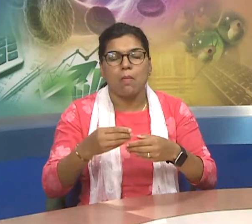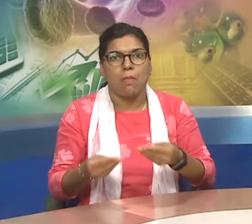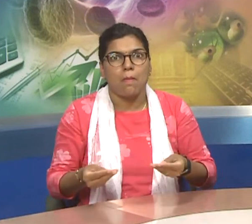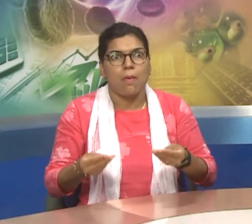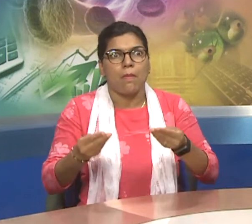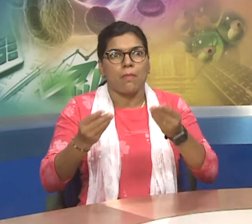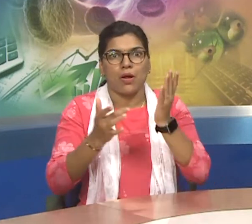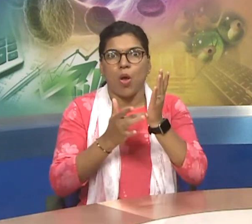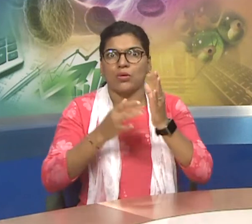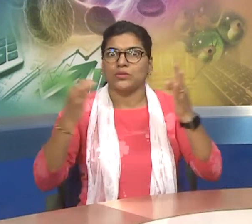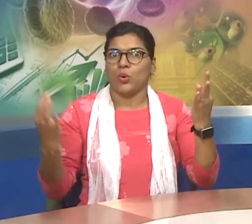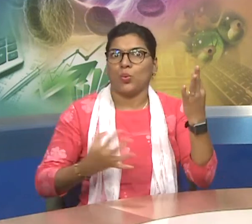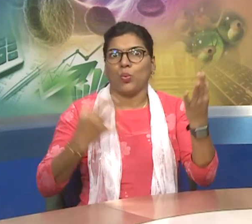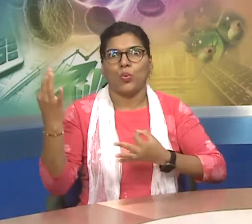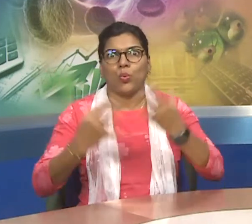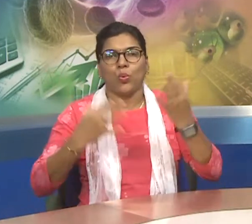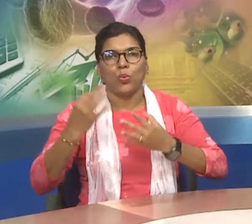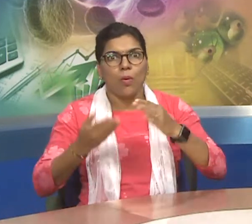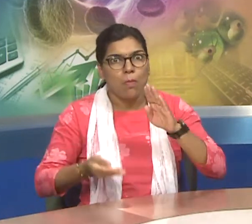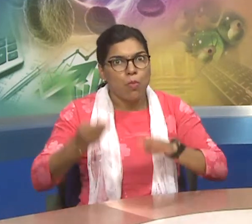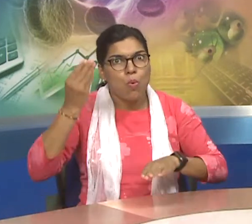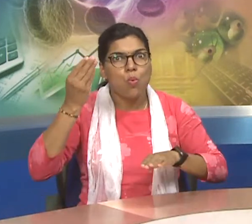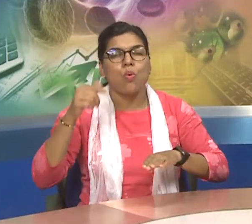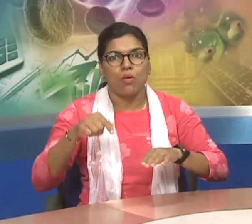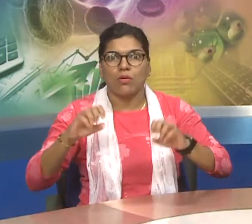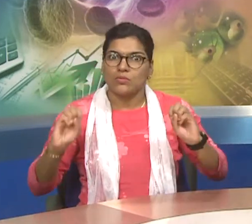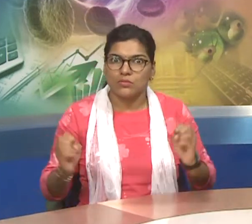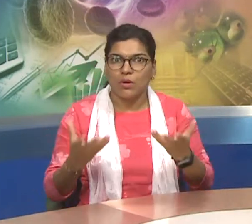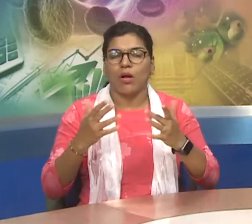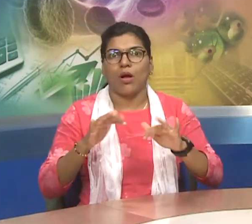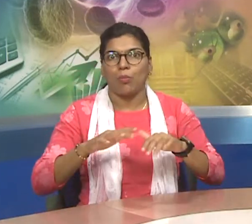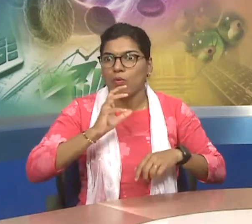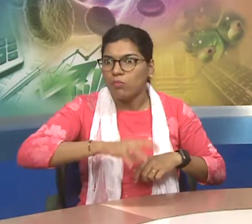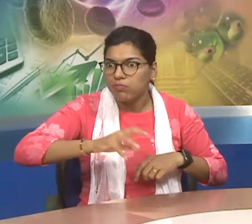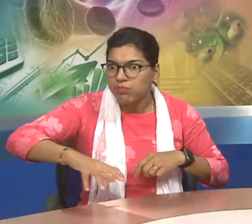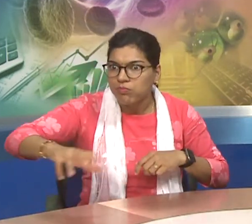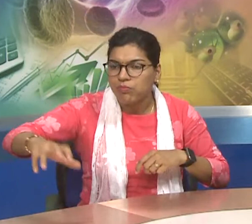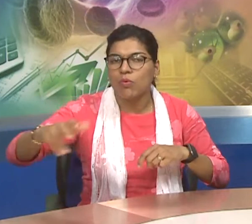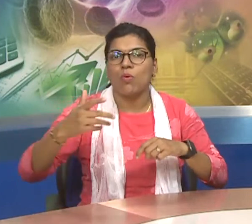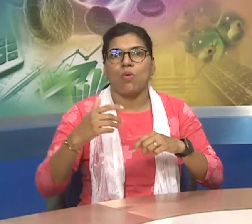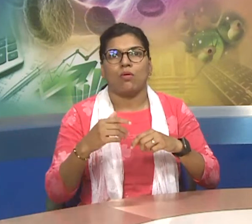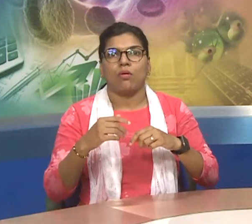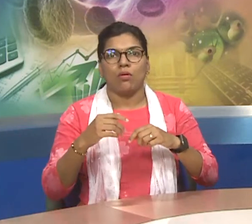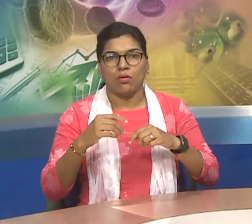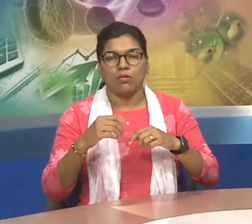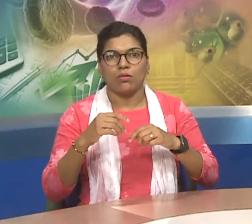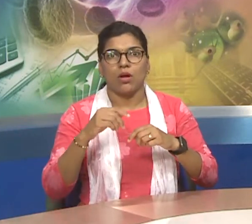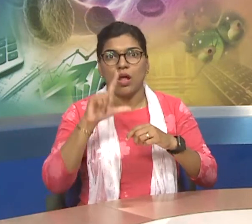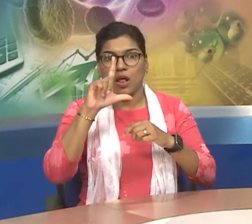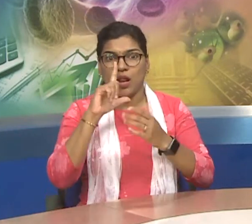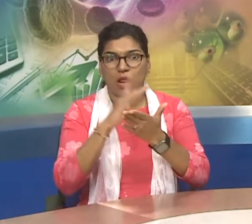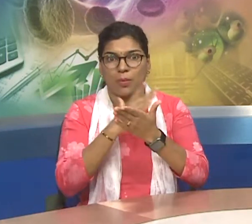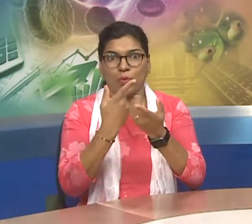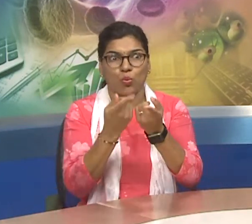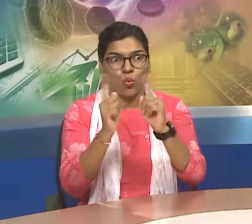completely revolutionized each and every sphere of our life. Whether it is bank, whether it is school, whether it